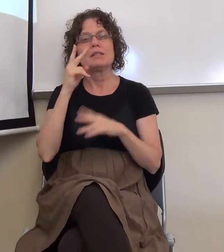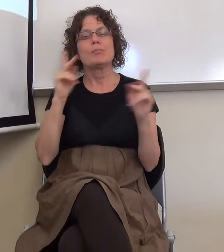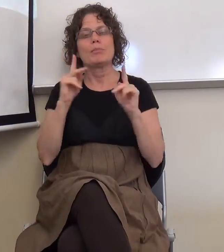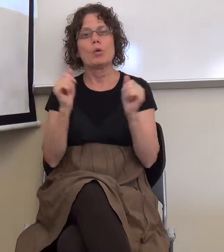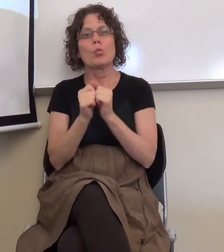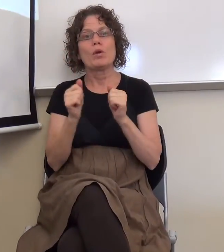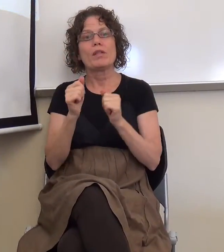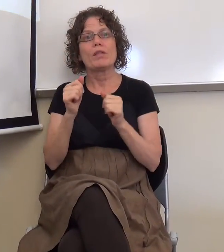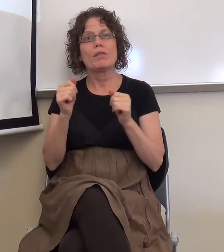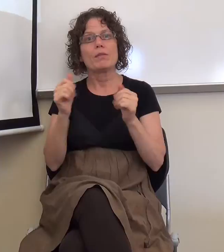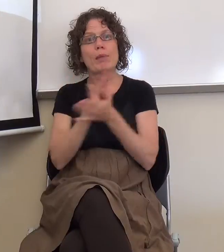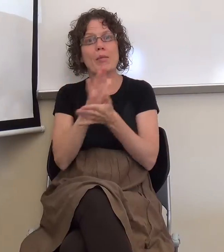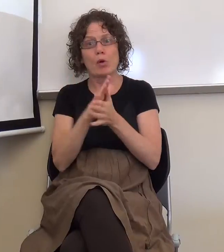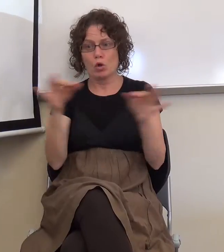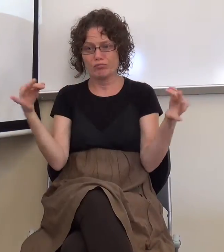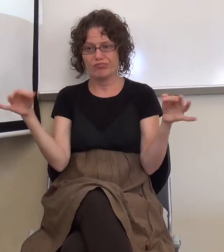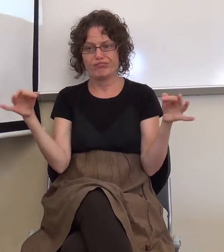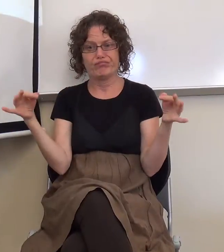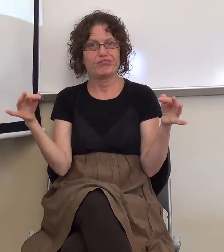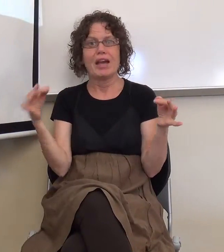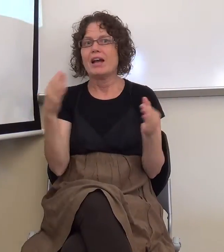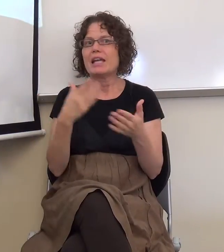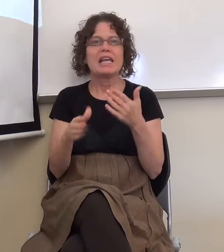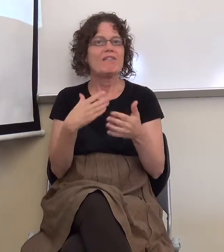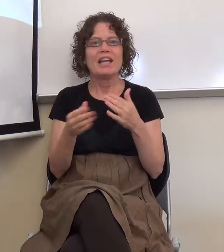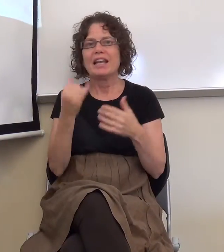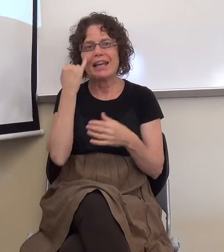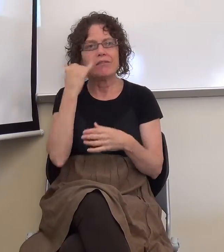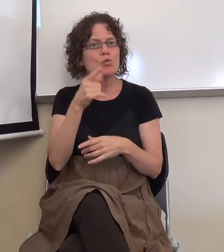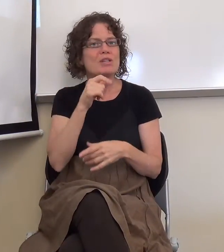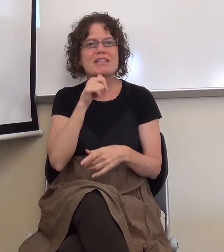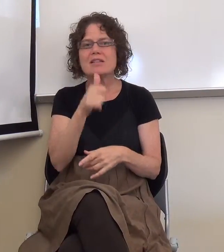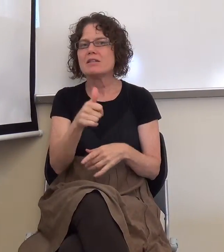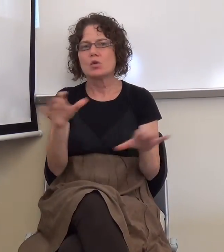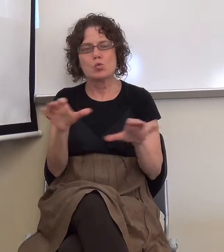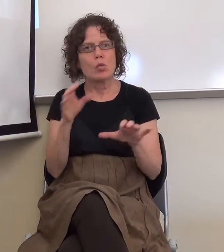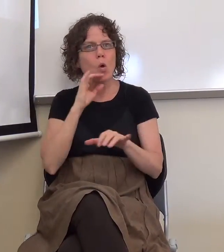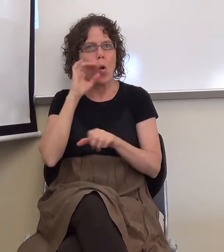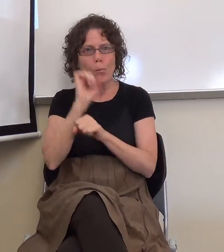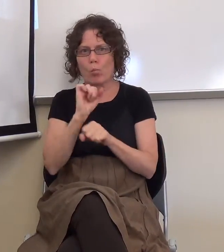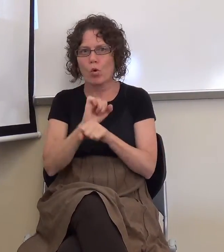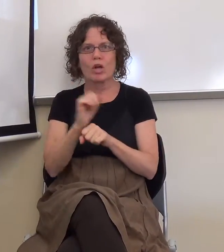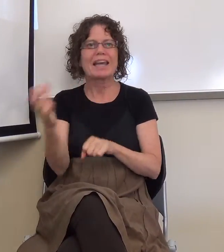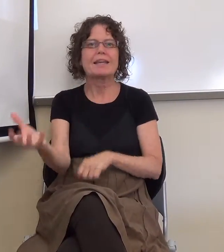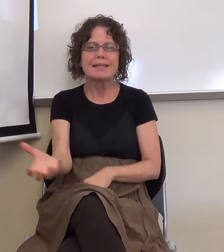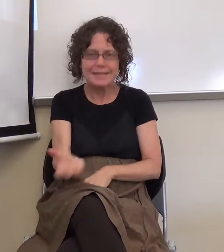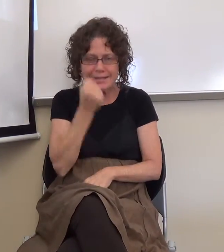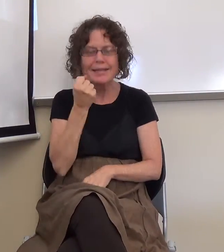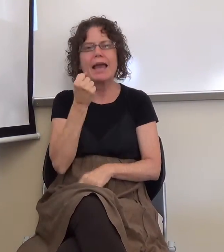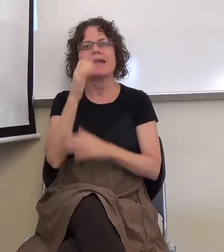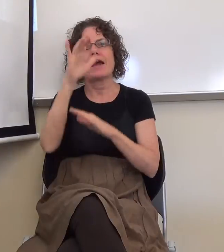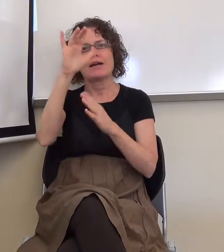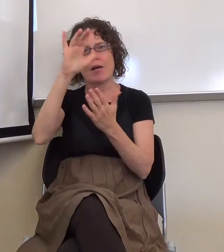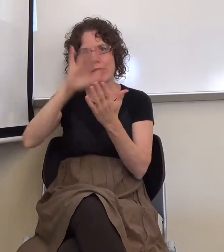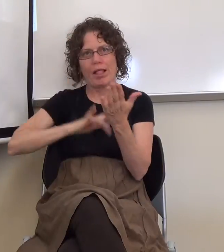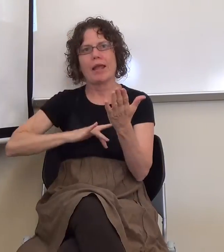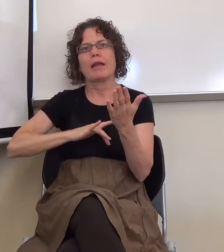of paper in front of them, even if you didn't do the homework, get out a piece of paper and start doing